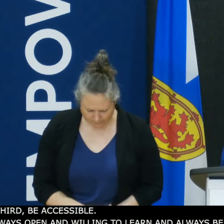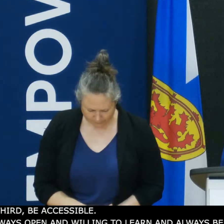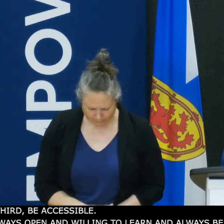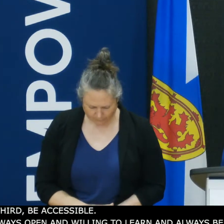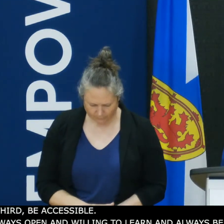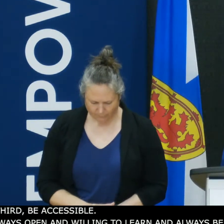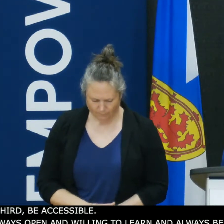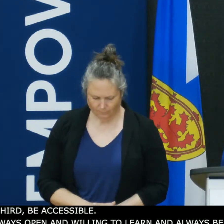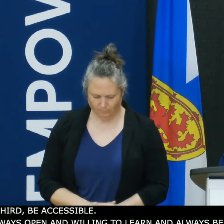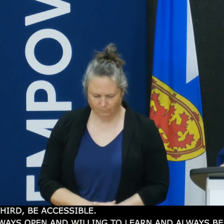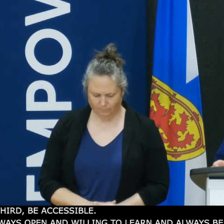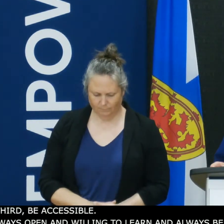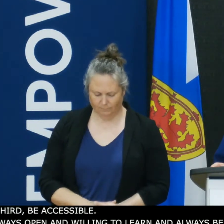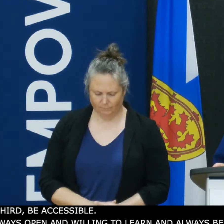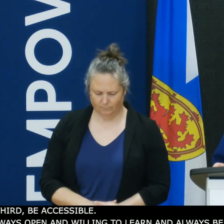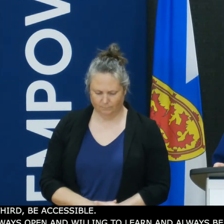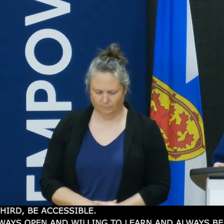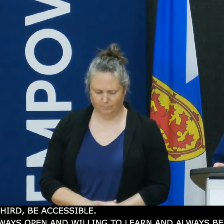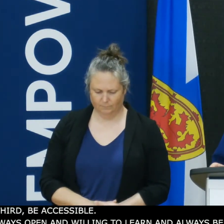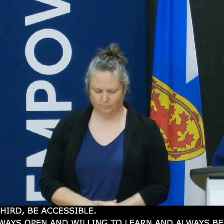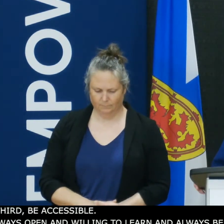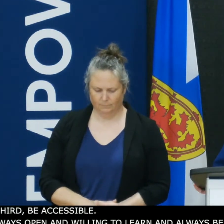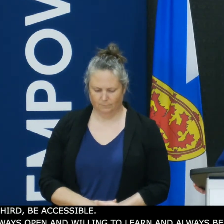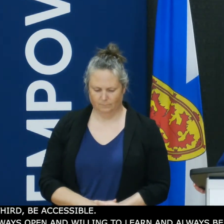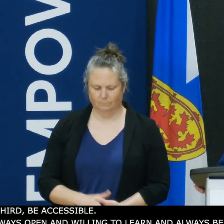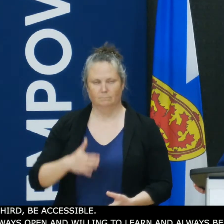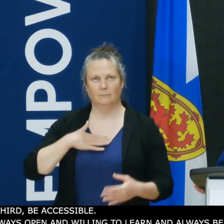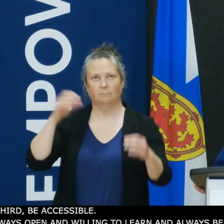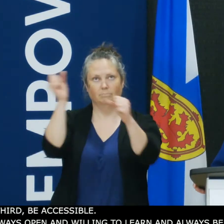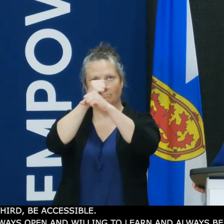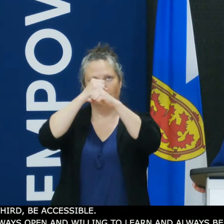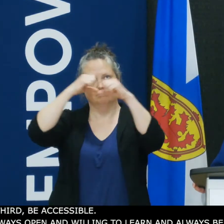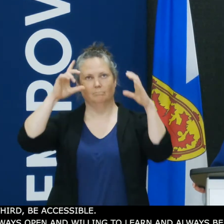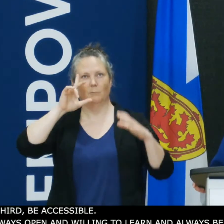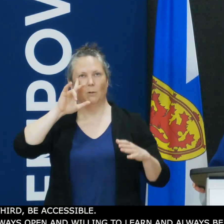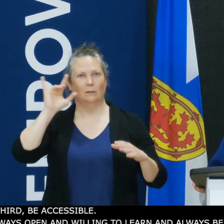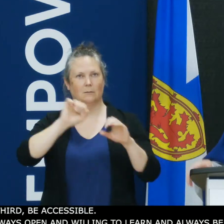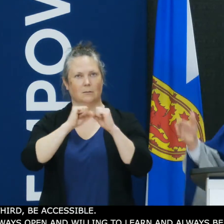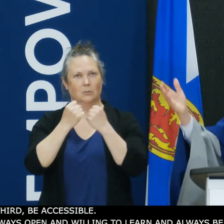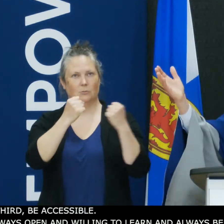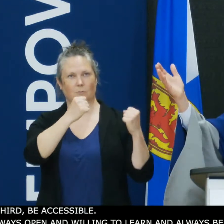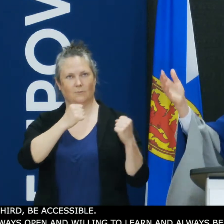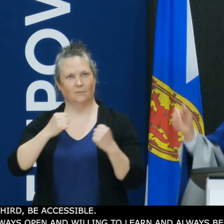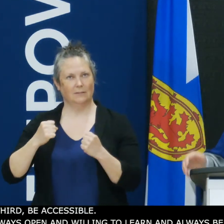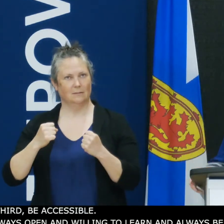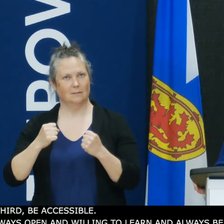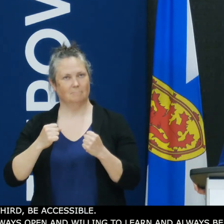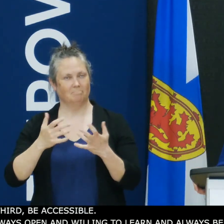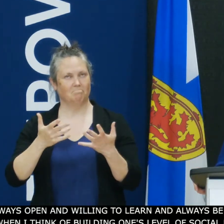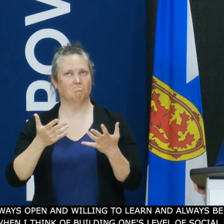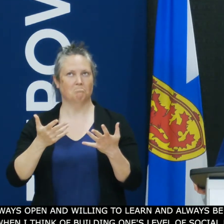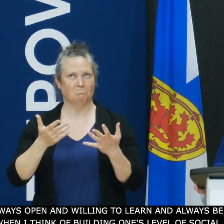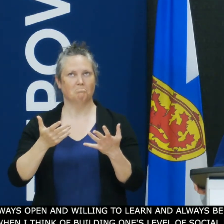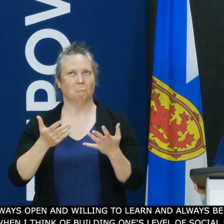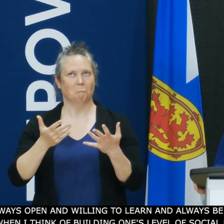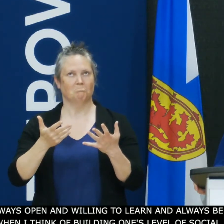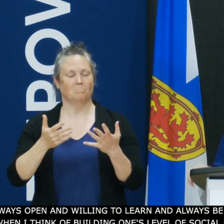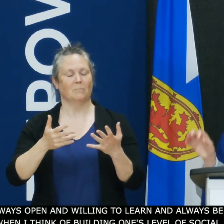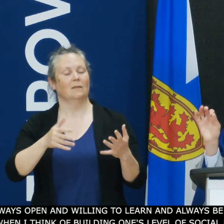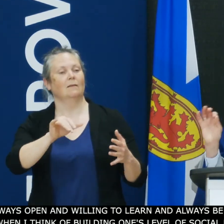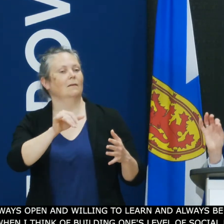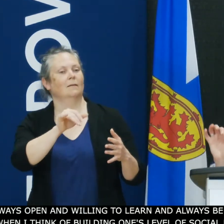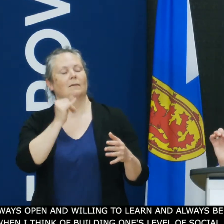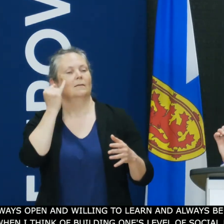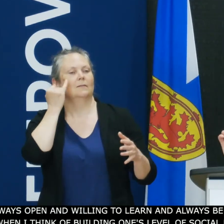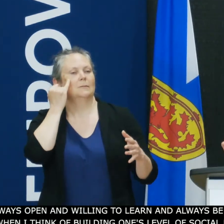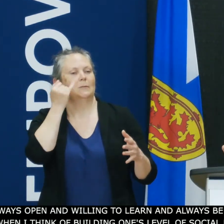building one's level of social fitness, graduates, whether they're family, friends, amazing NSCC staff and faculty, there are